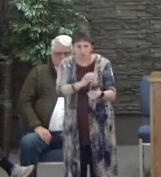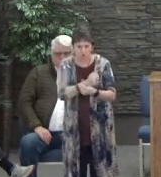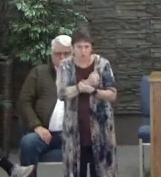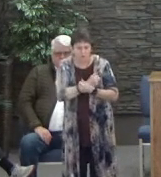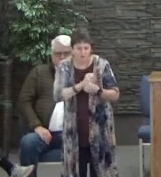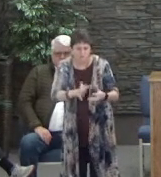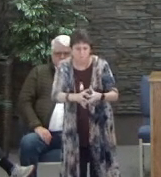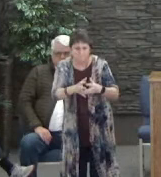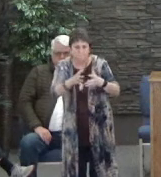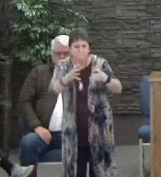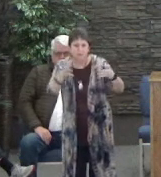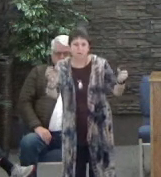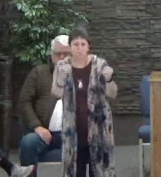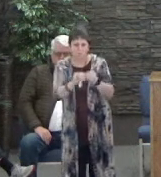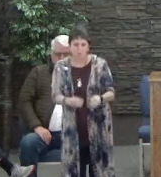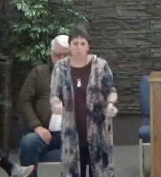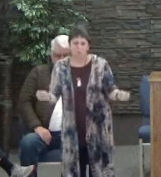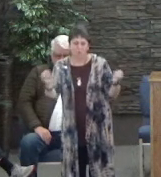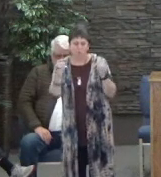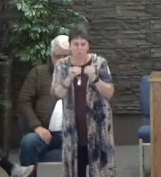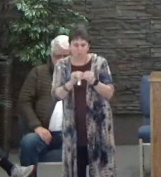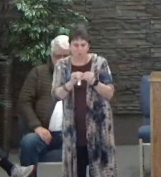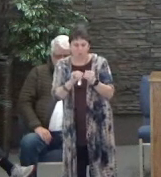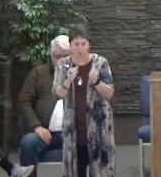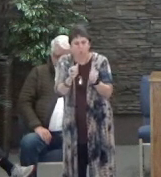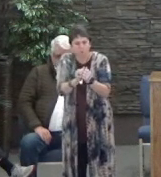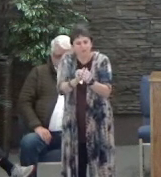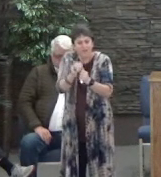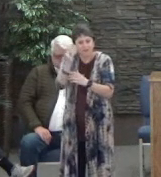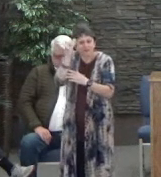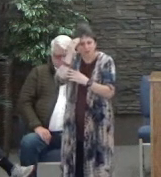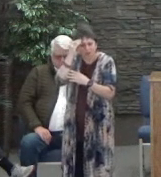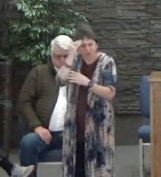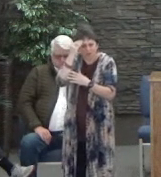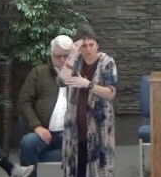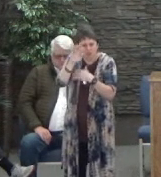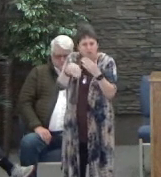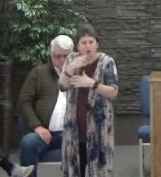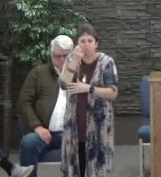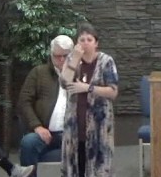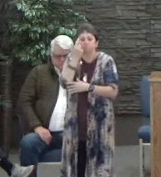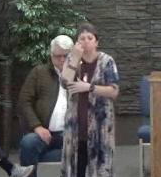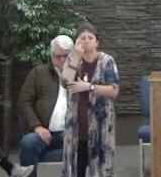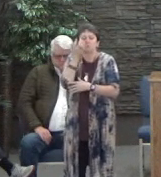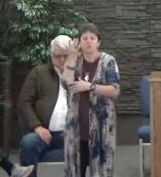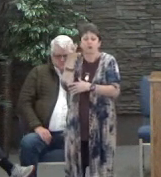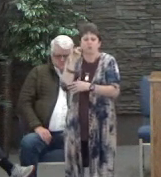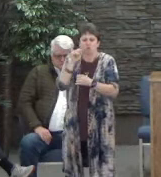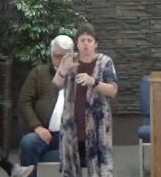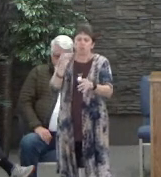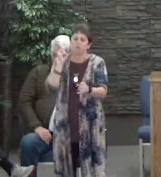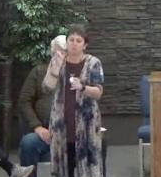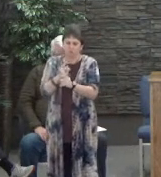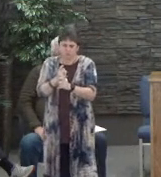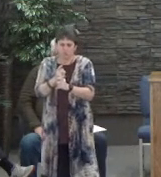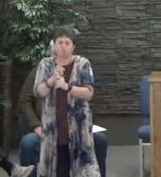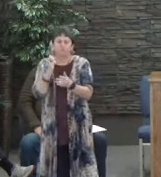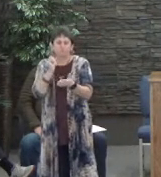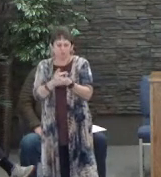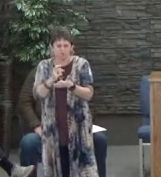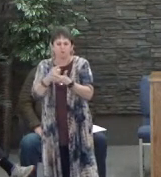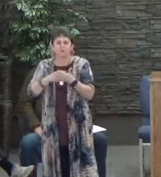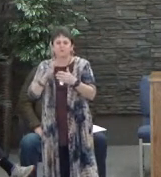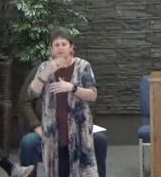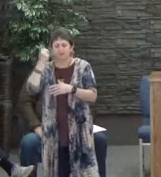may abound more and more with knowledge and all discernment, so that you may approve what is excellent, and